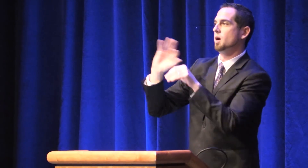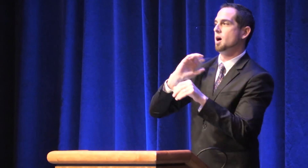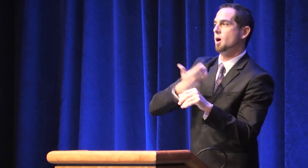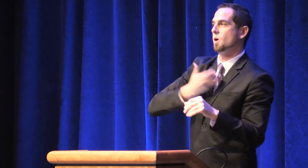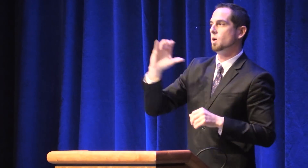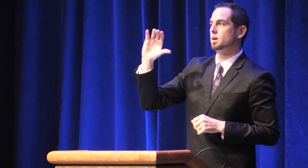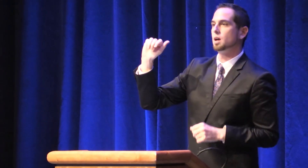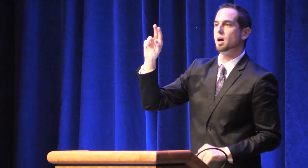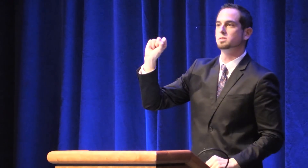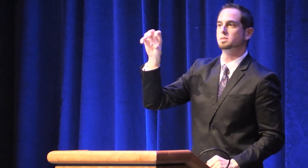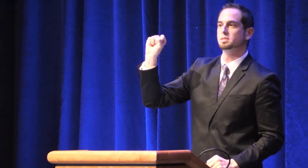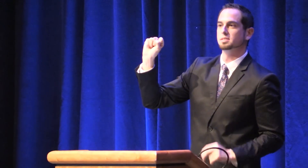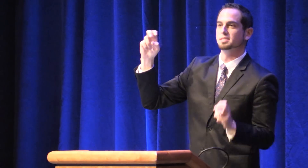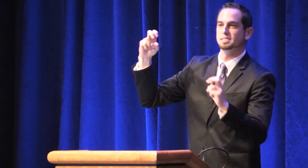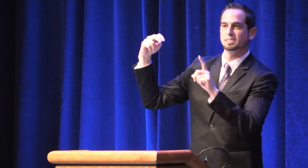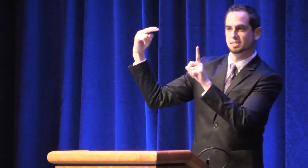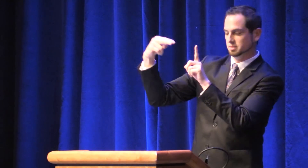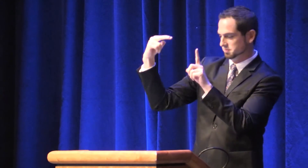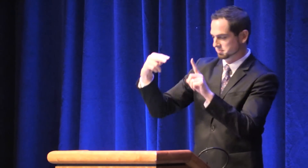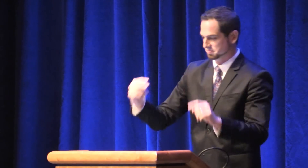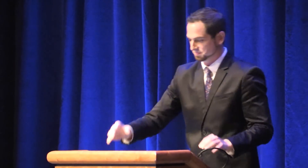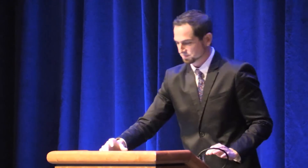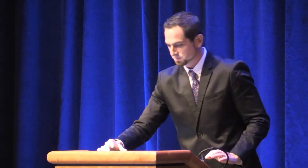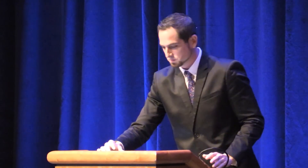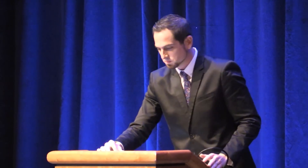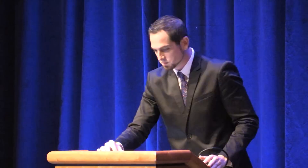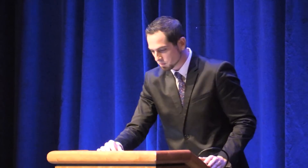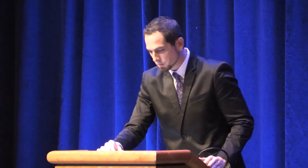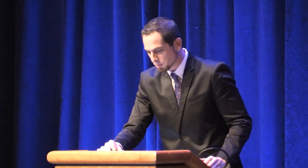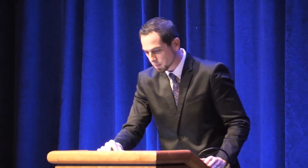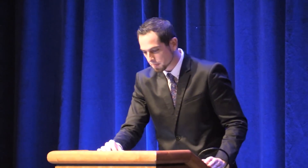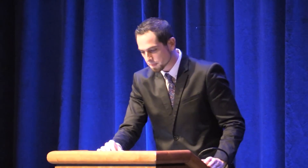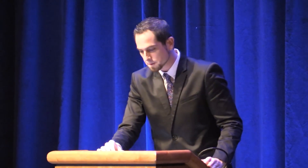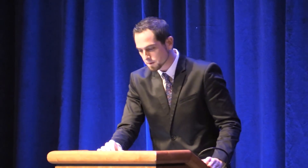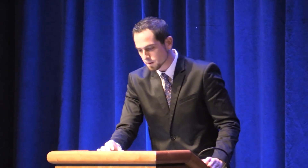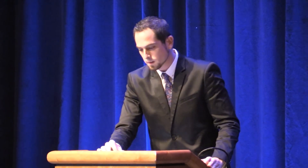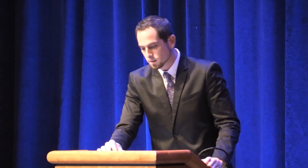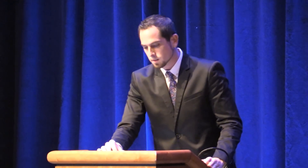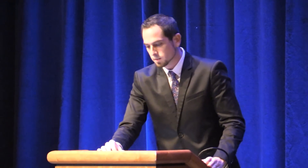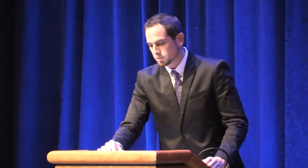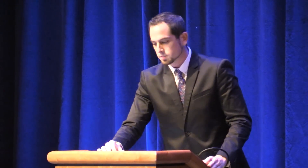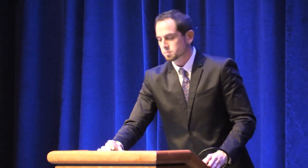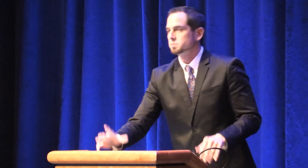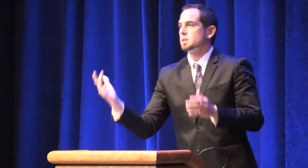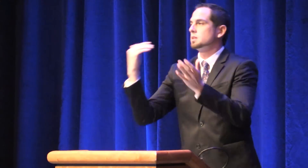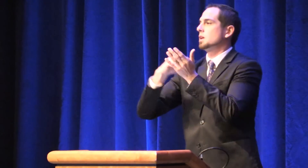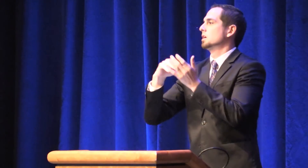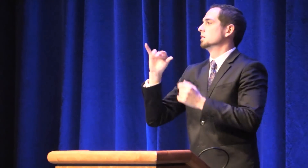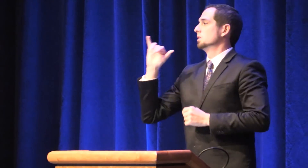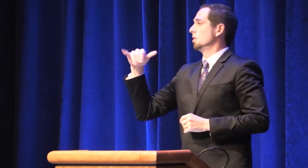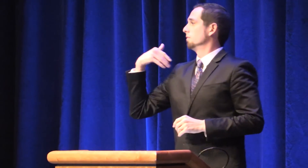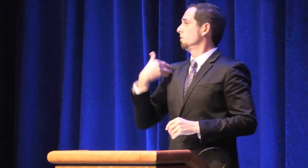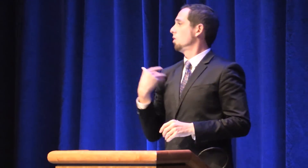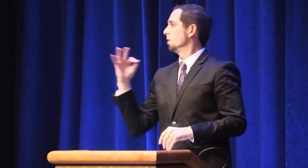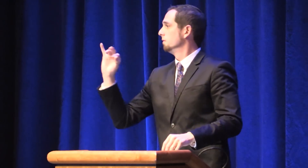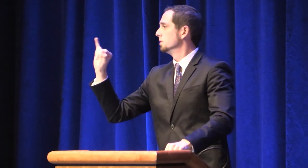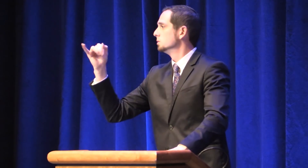But again, this is a matter of perception and how our causes may be viewed by society at large.